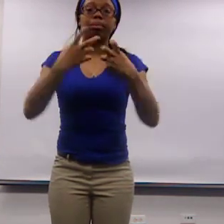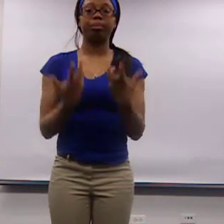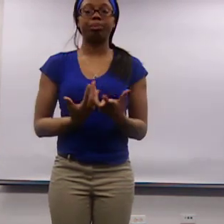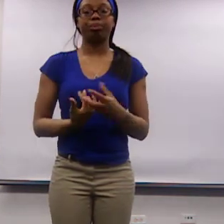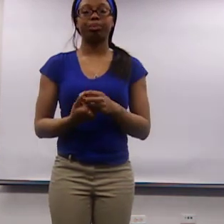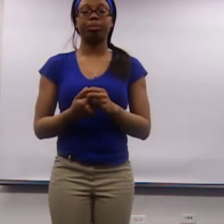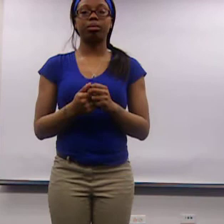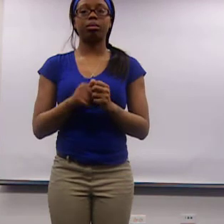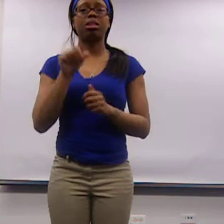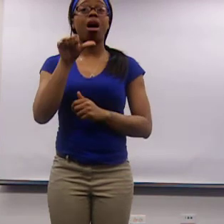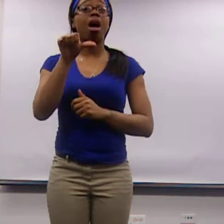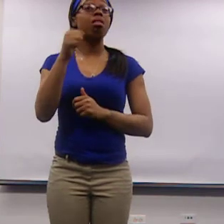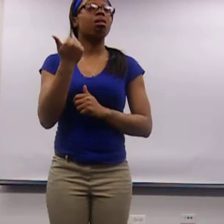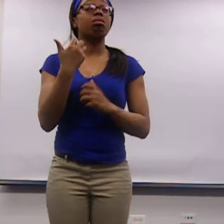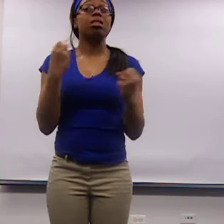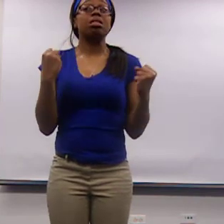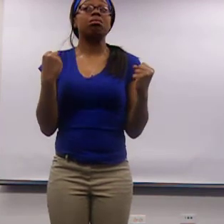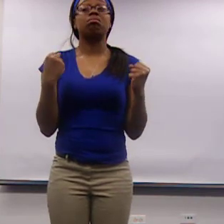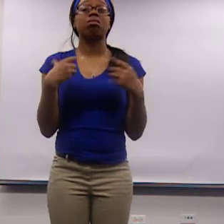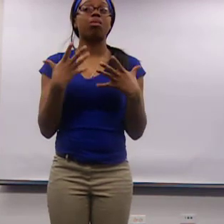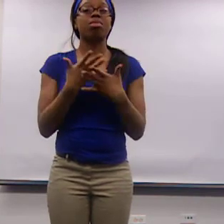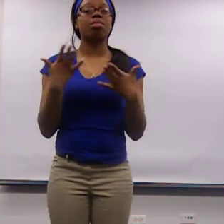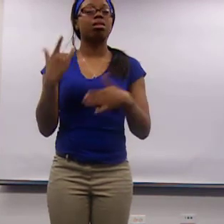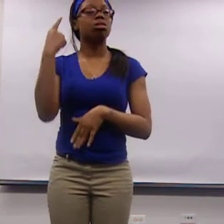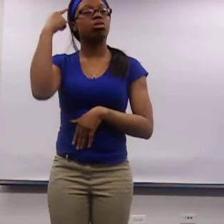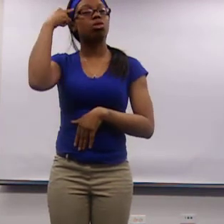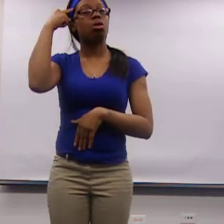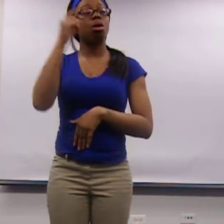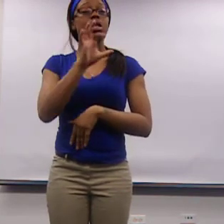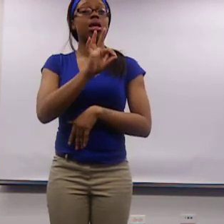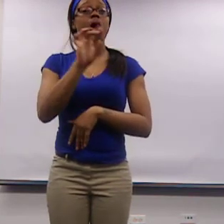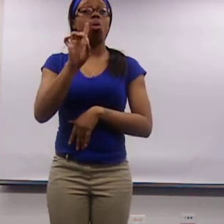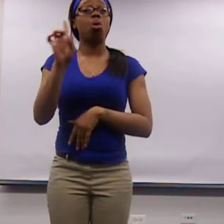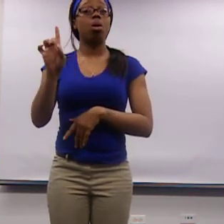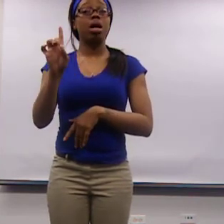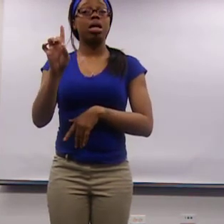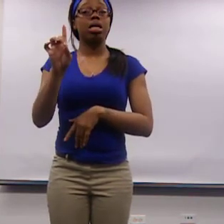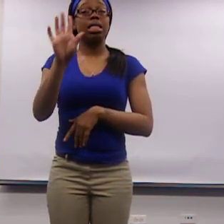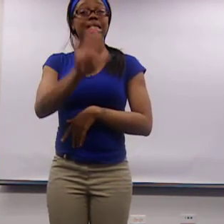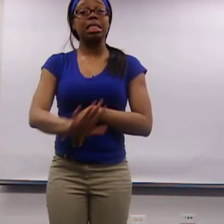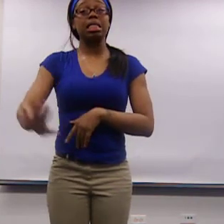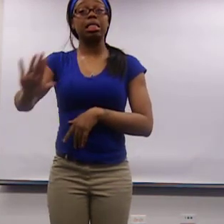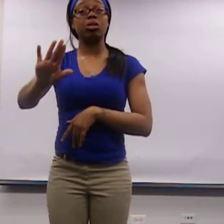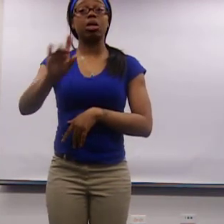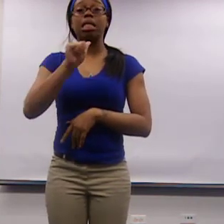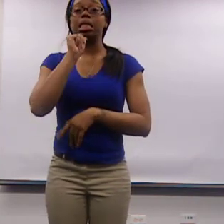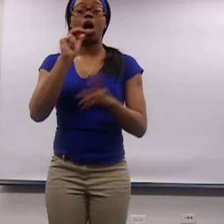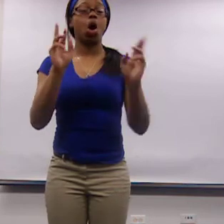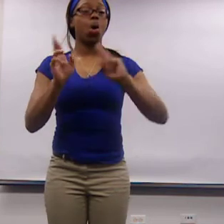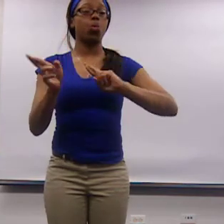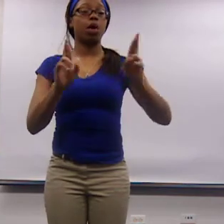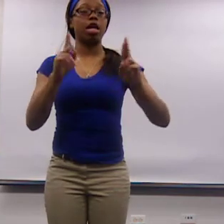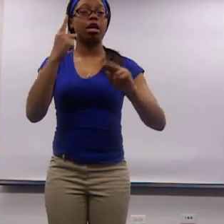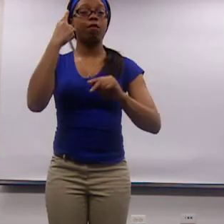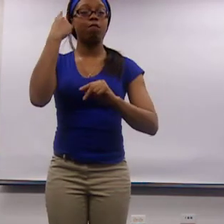Another scary thing to note is that 911 centers are not ready for natural and catastrophic